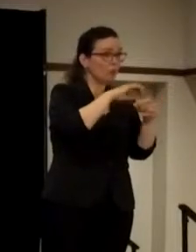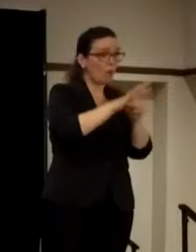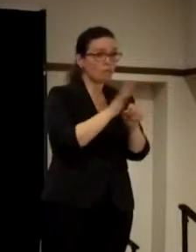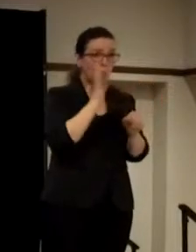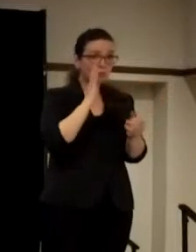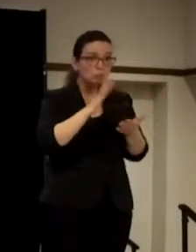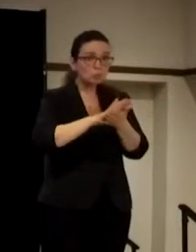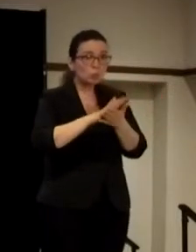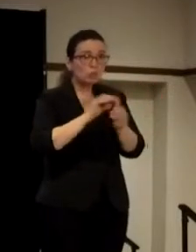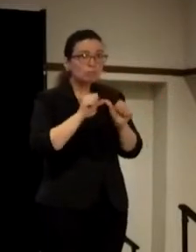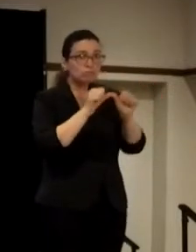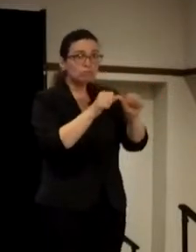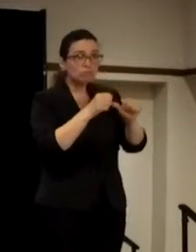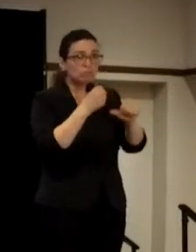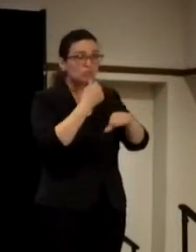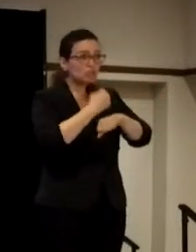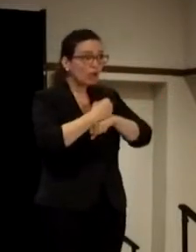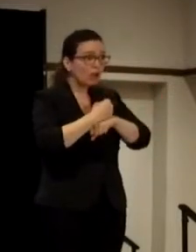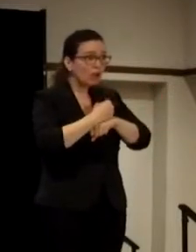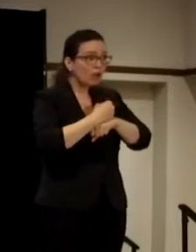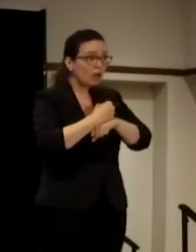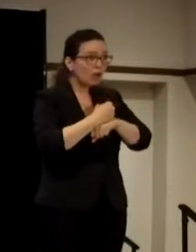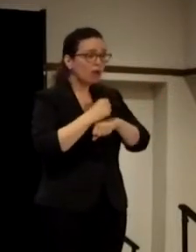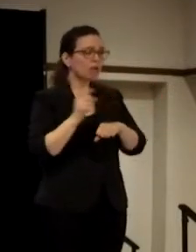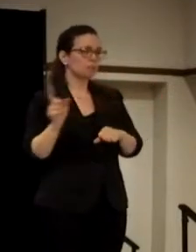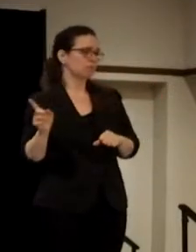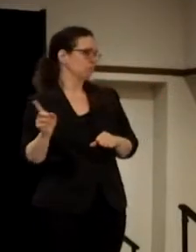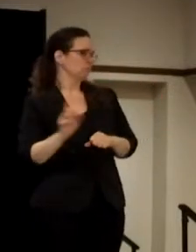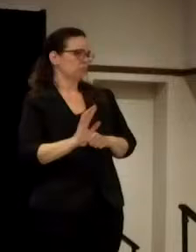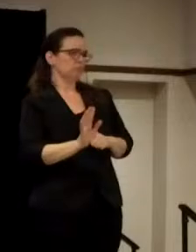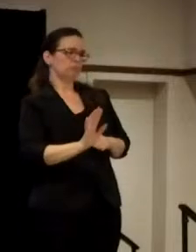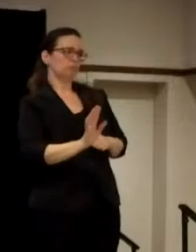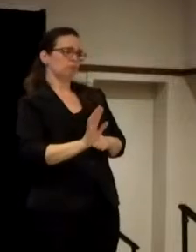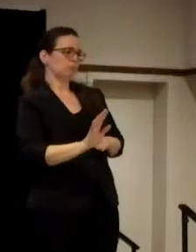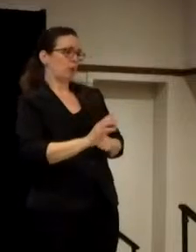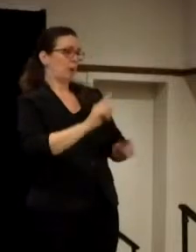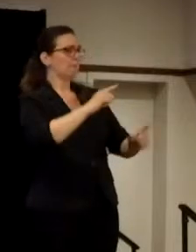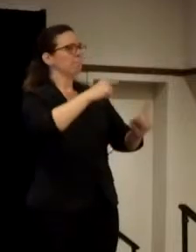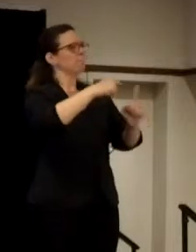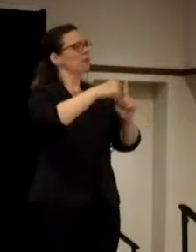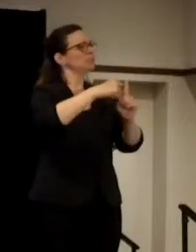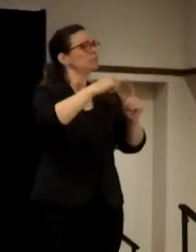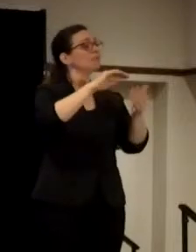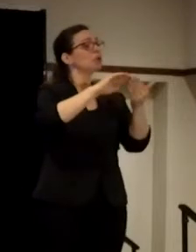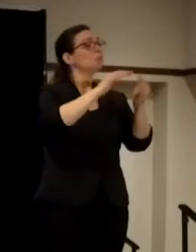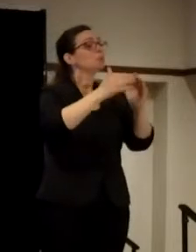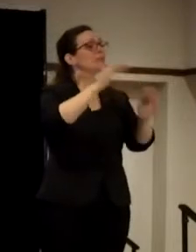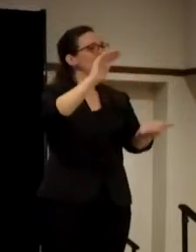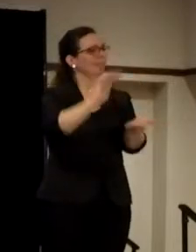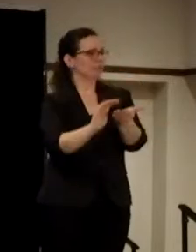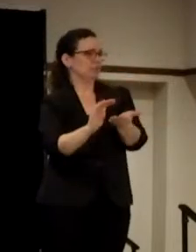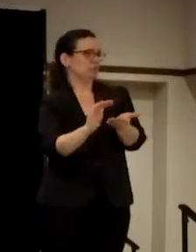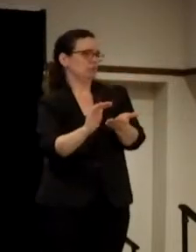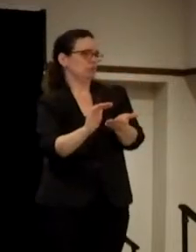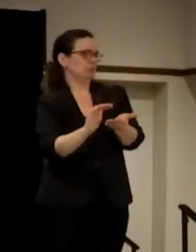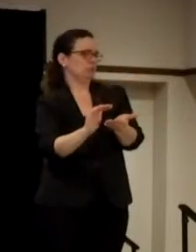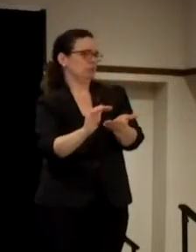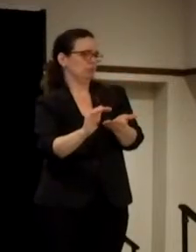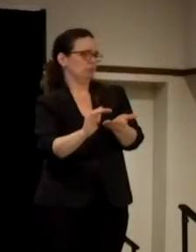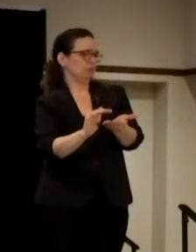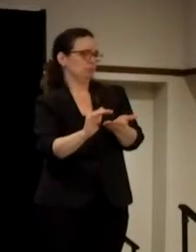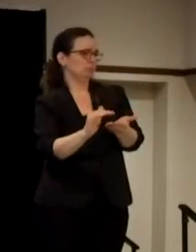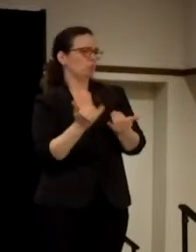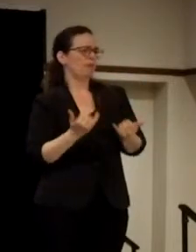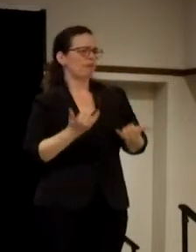if the positivity rate in the community changed drastically, that anything's on the table, right? But where you are